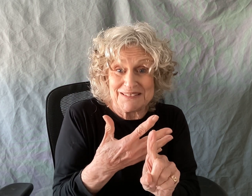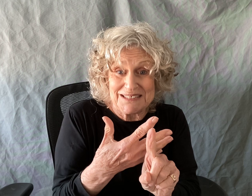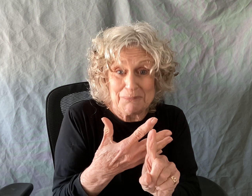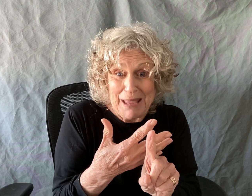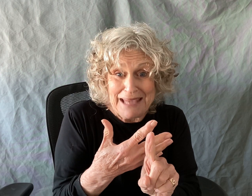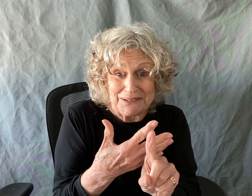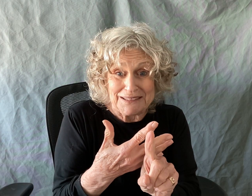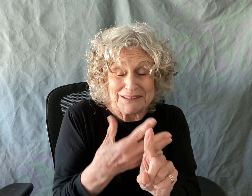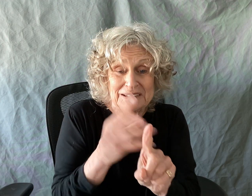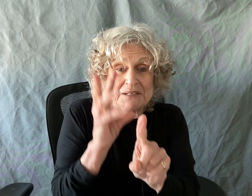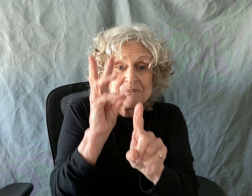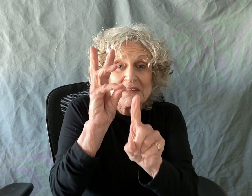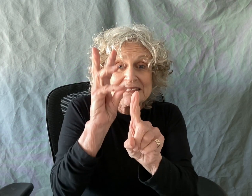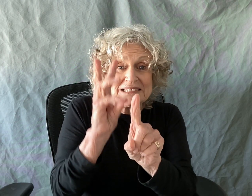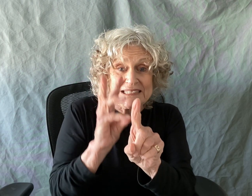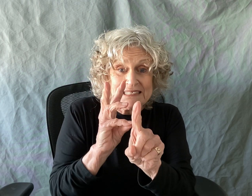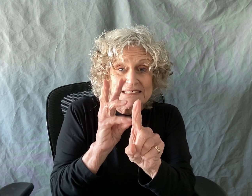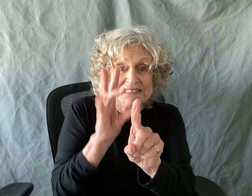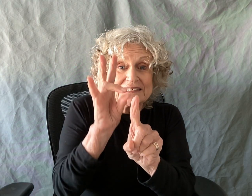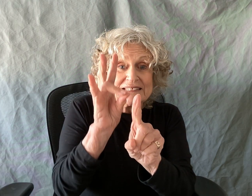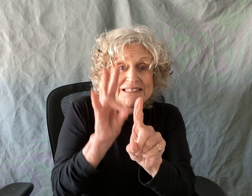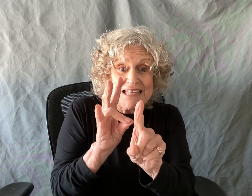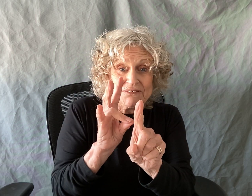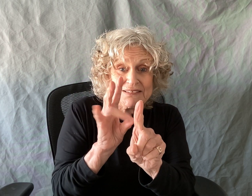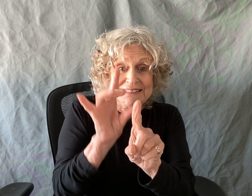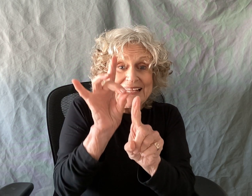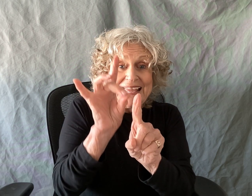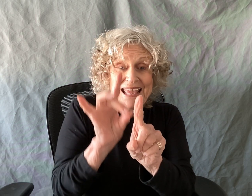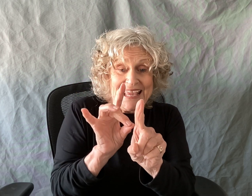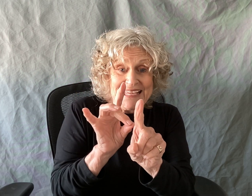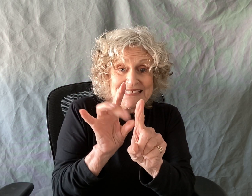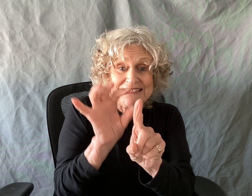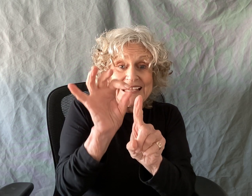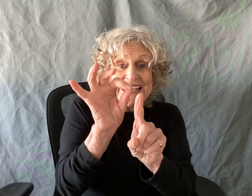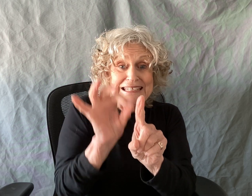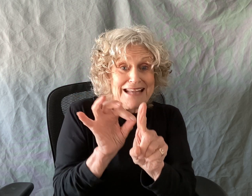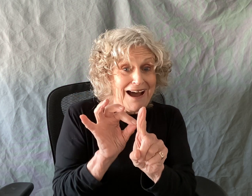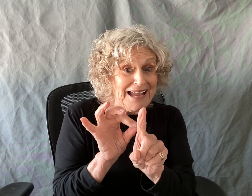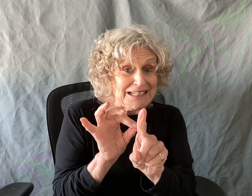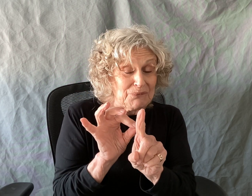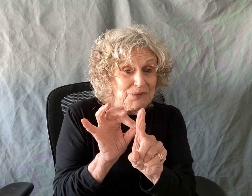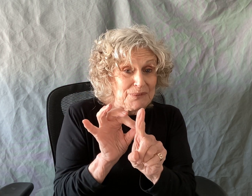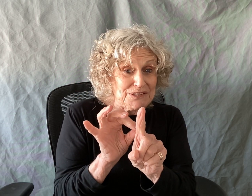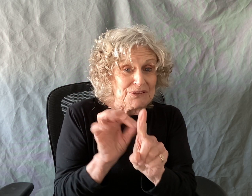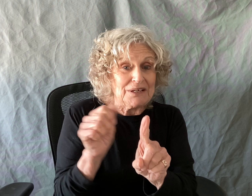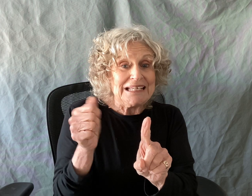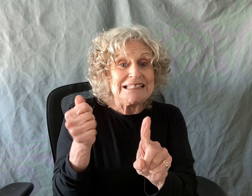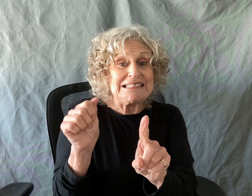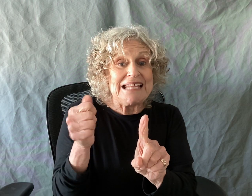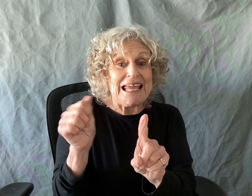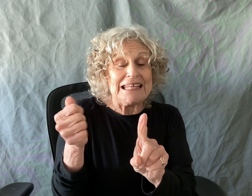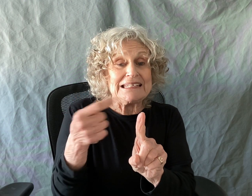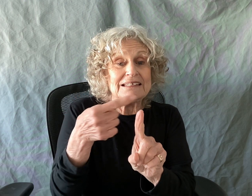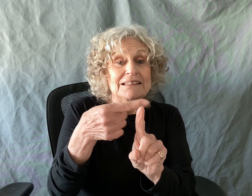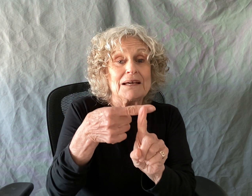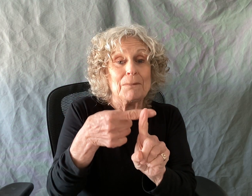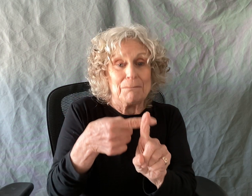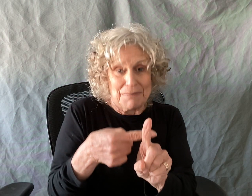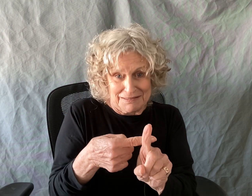see a pattern here. 6, 7, 8, 9, and what do? 10